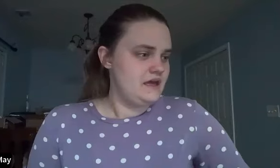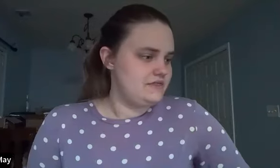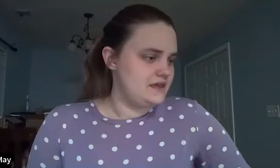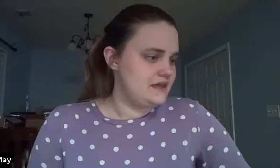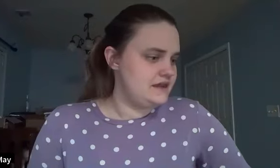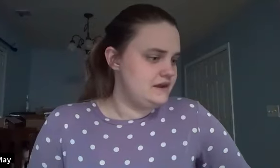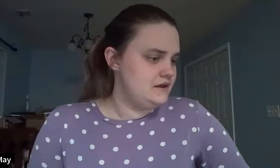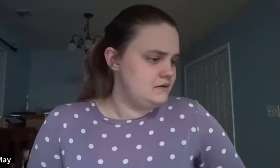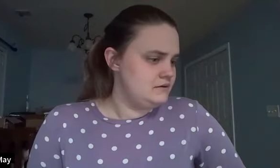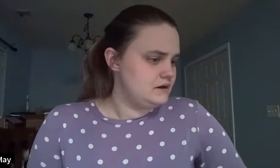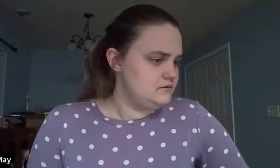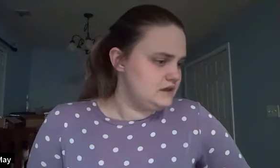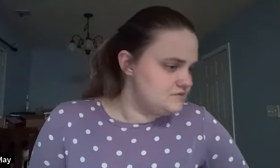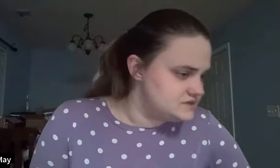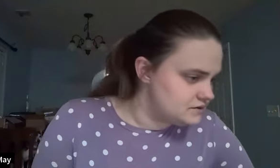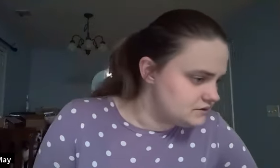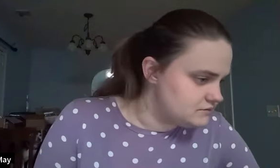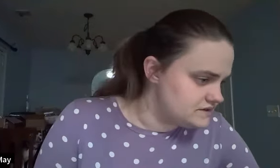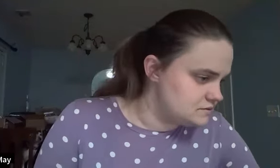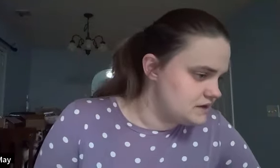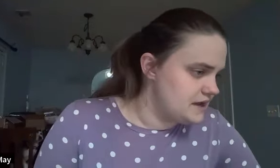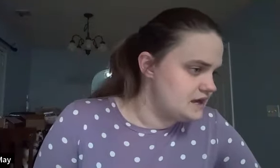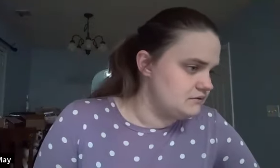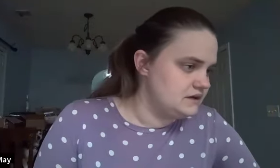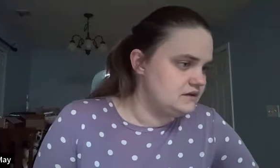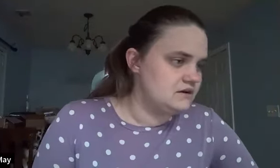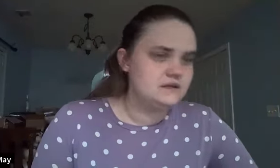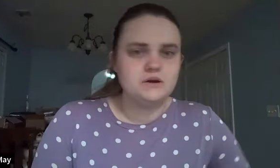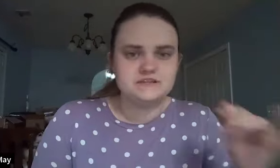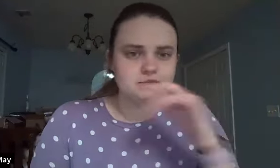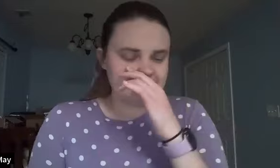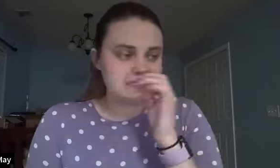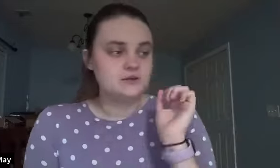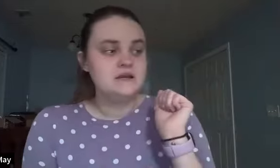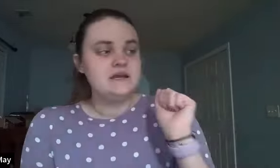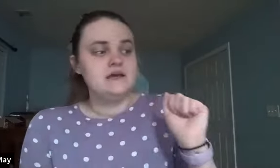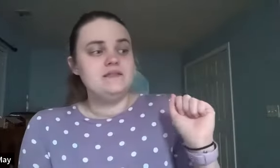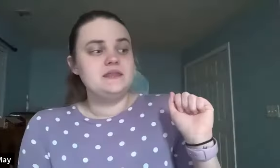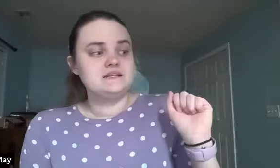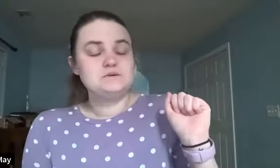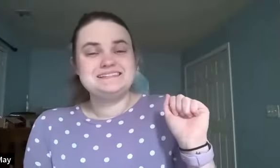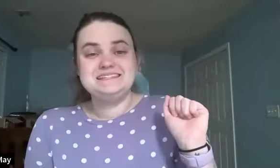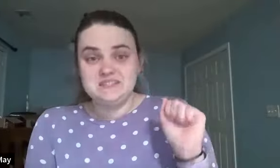And then, I don't think I have it down with this one, but I'm going to add it right here. It probably is on my list later. The next one is